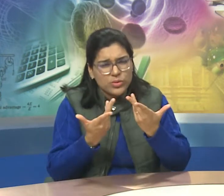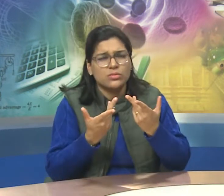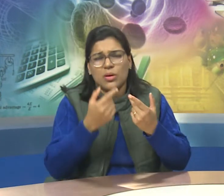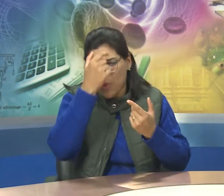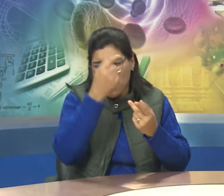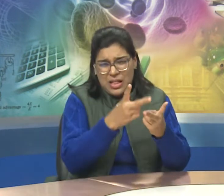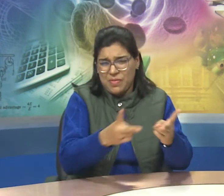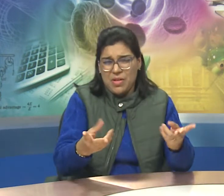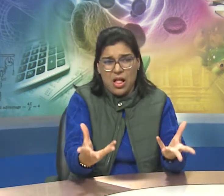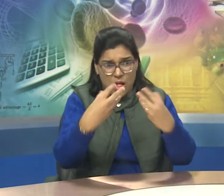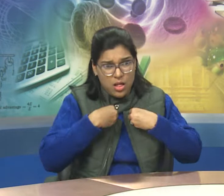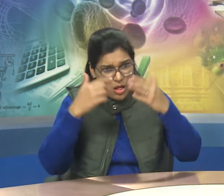the moment one notices